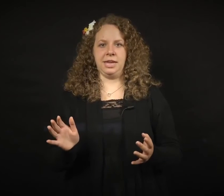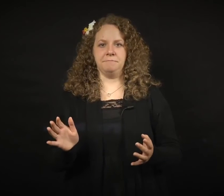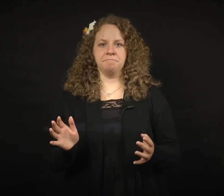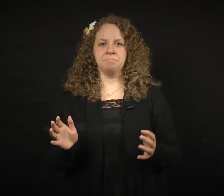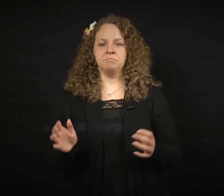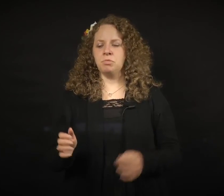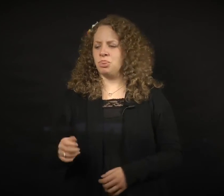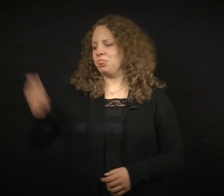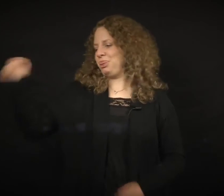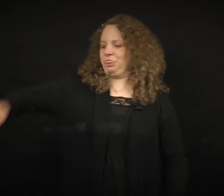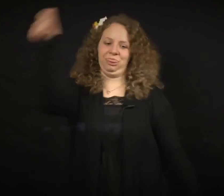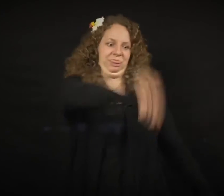game.